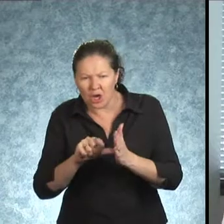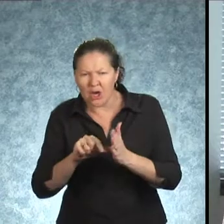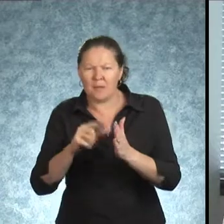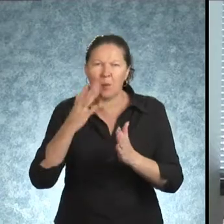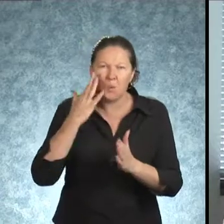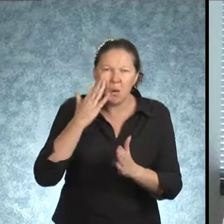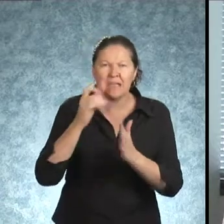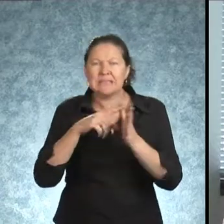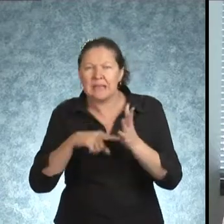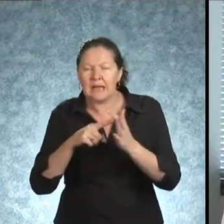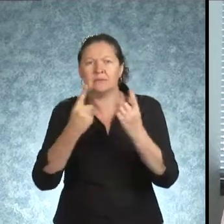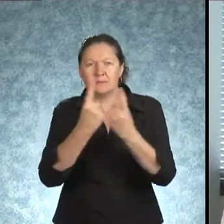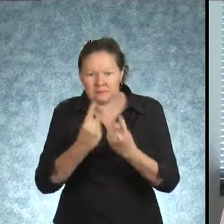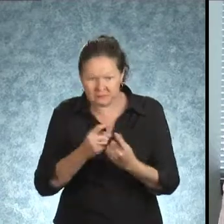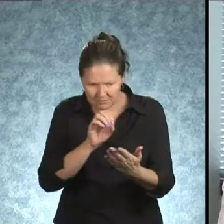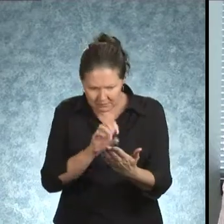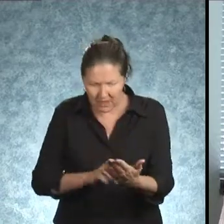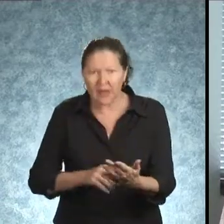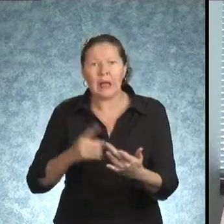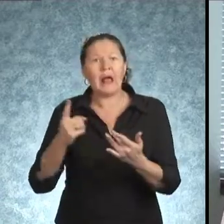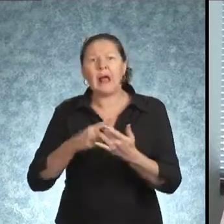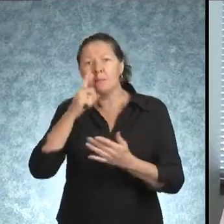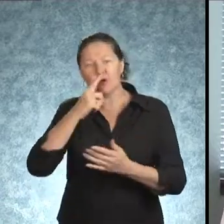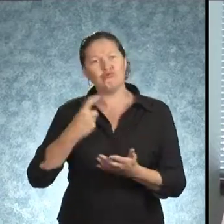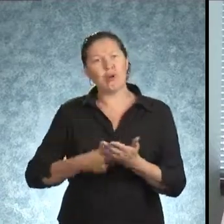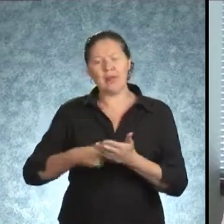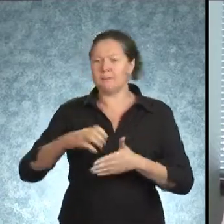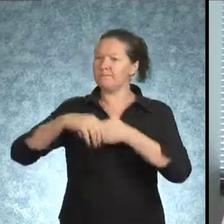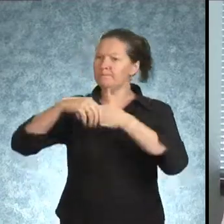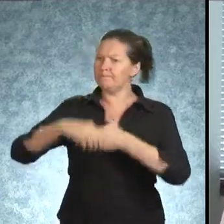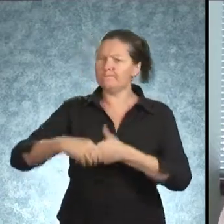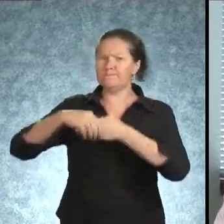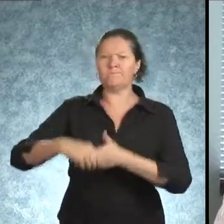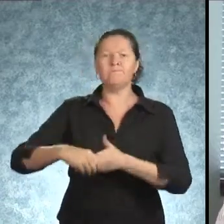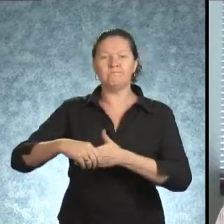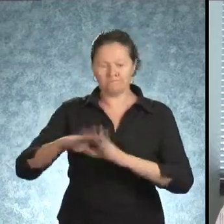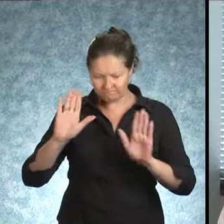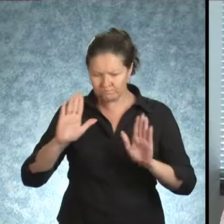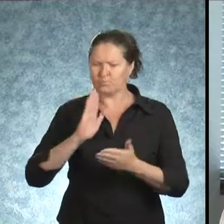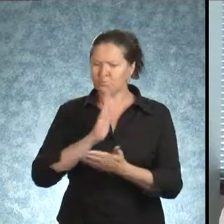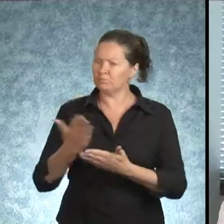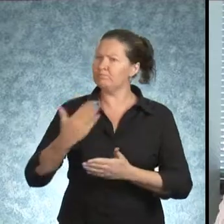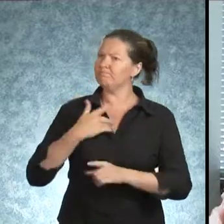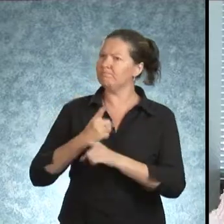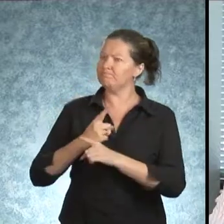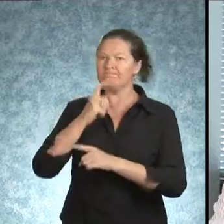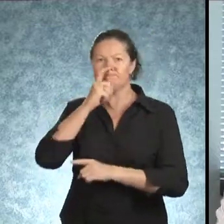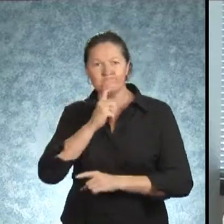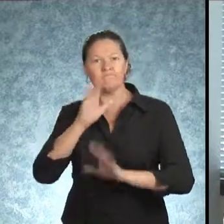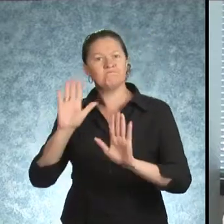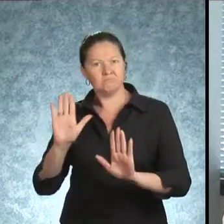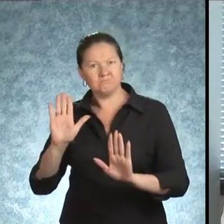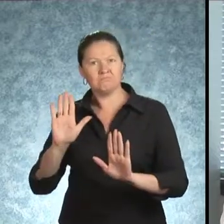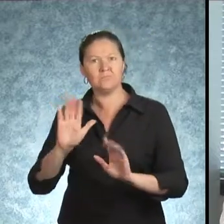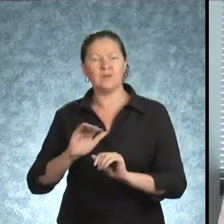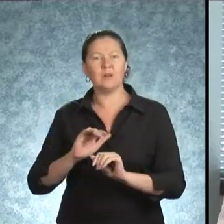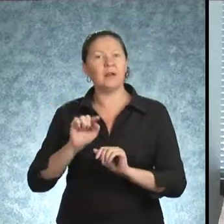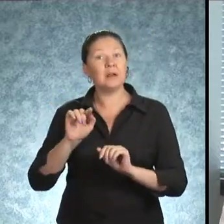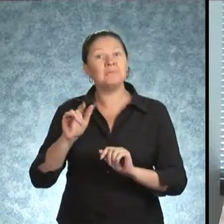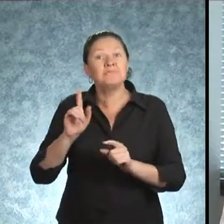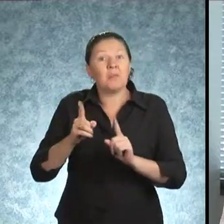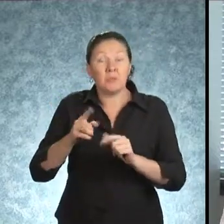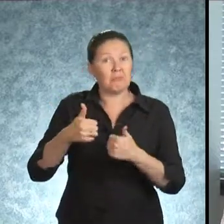and times and things like that. Other people prefer to have a handshake agreement, you know, and they say my word is my bond, and